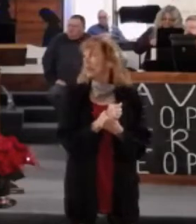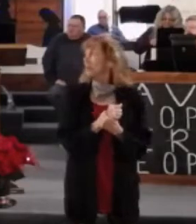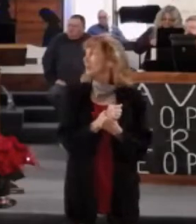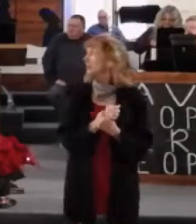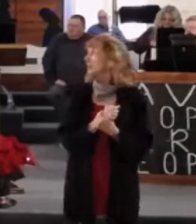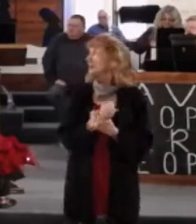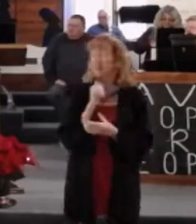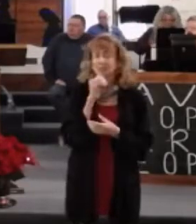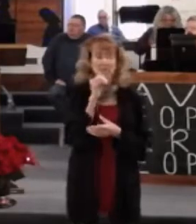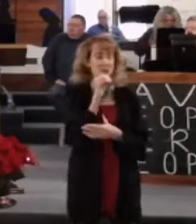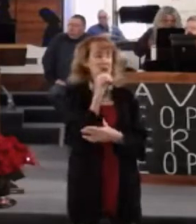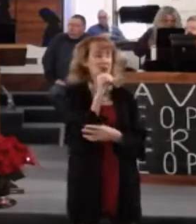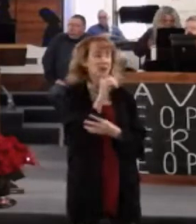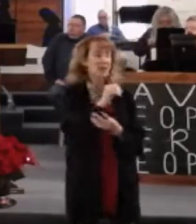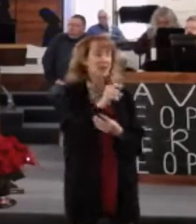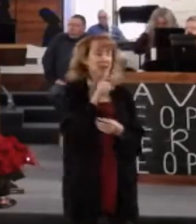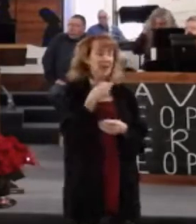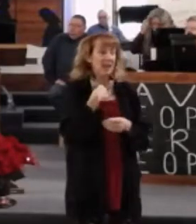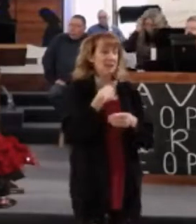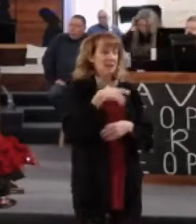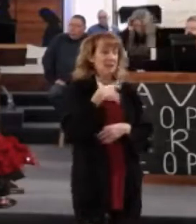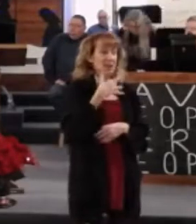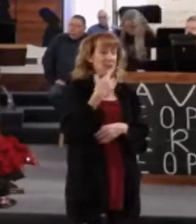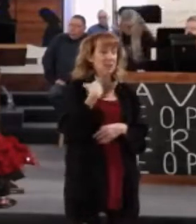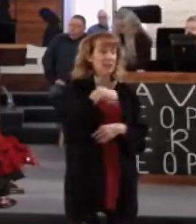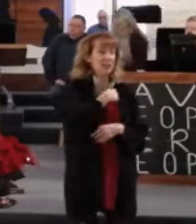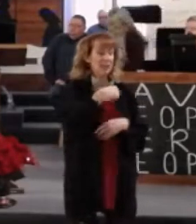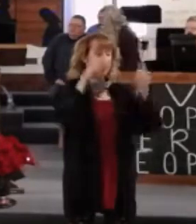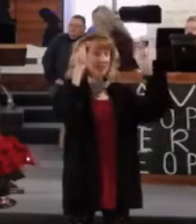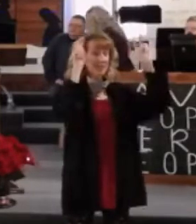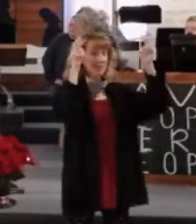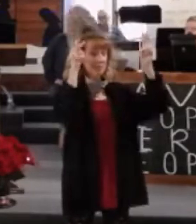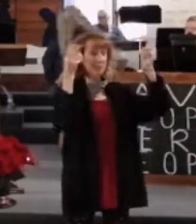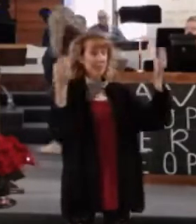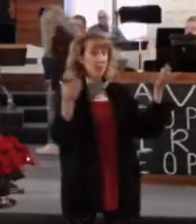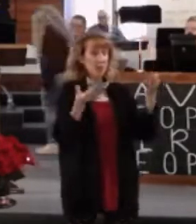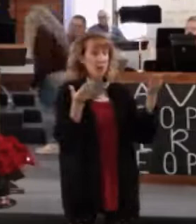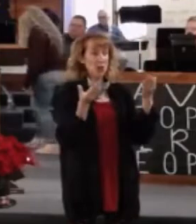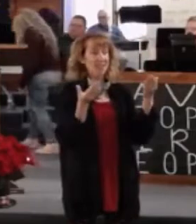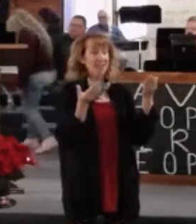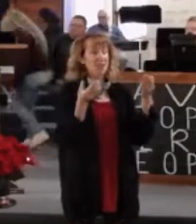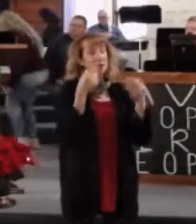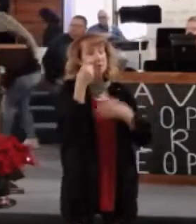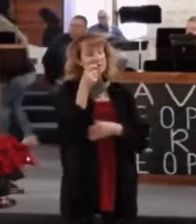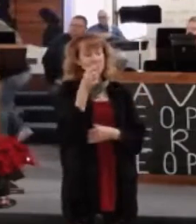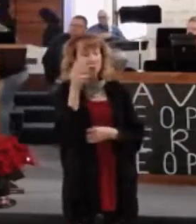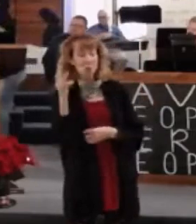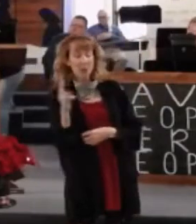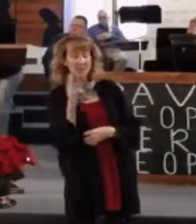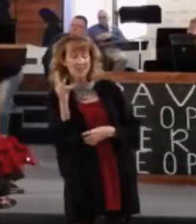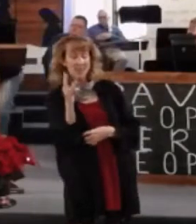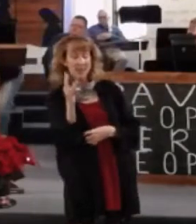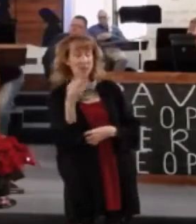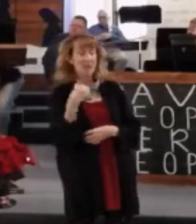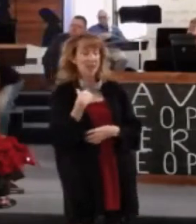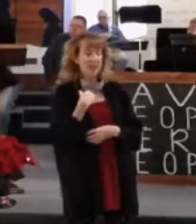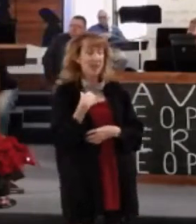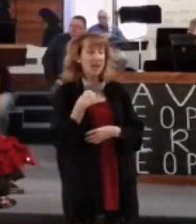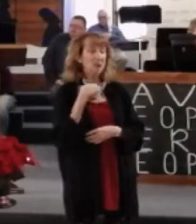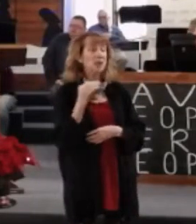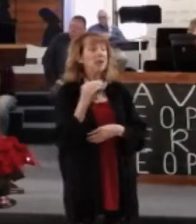And so I have a feeling we're going to run into a theme here. Because Wednesday, of course, we have our grab-and-go